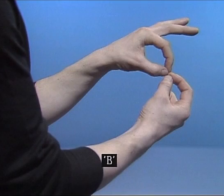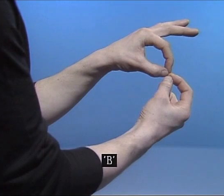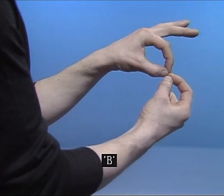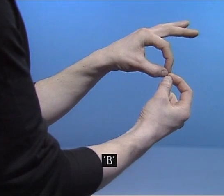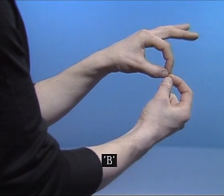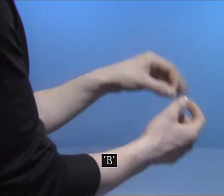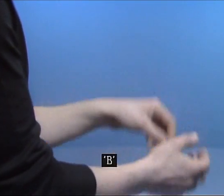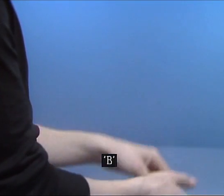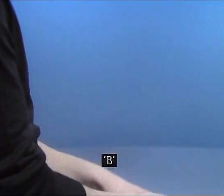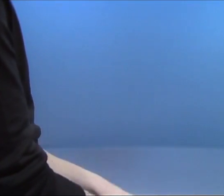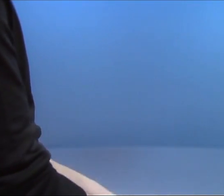B,